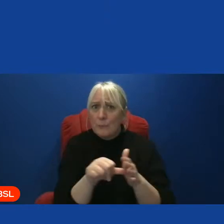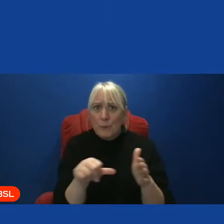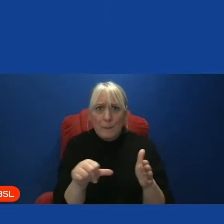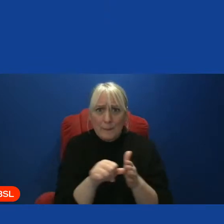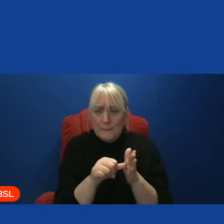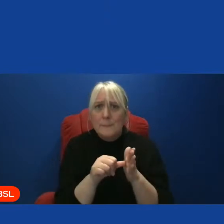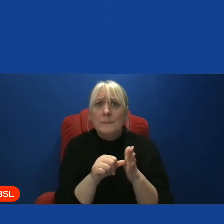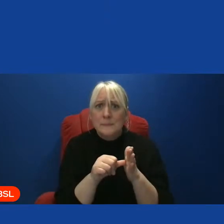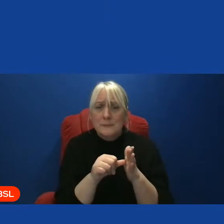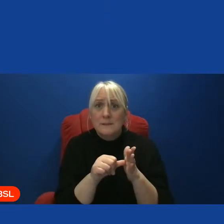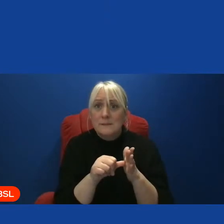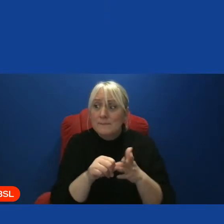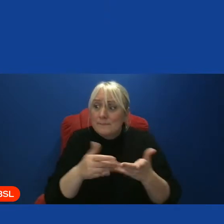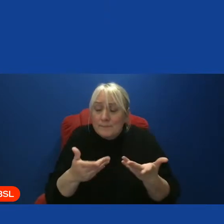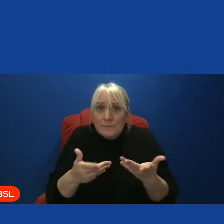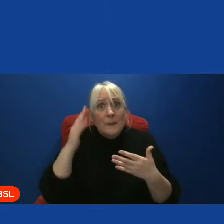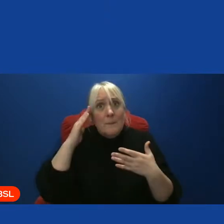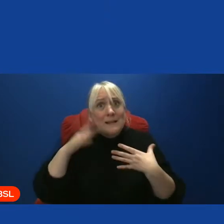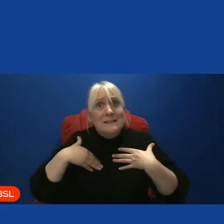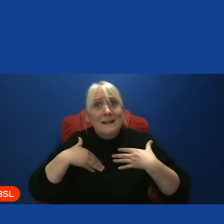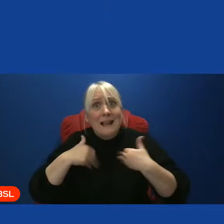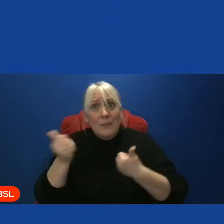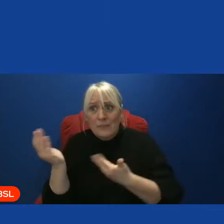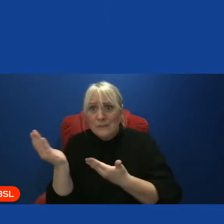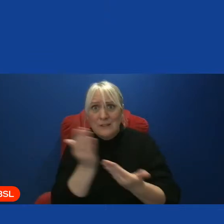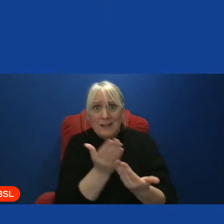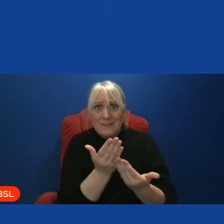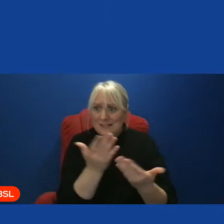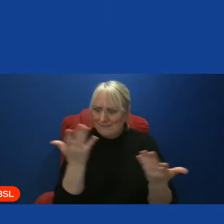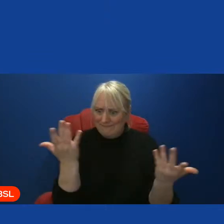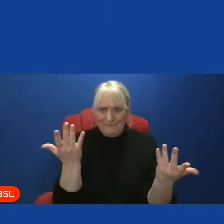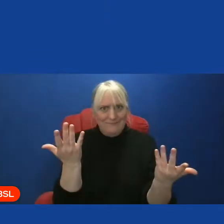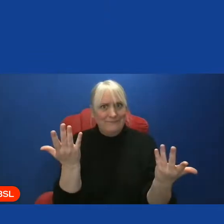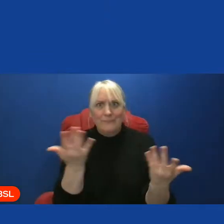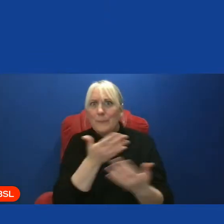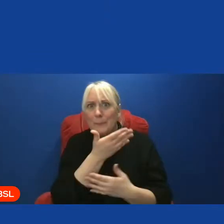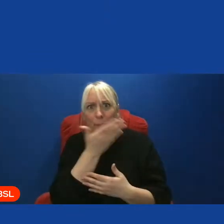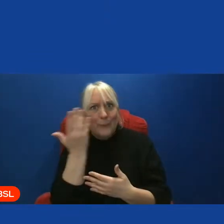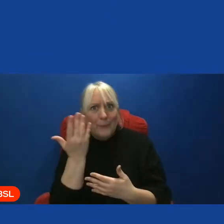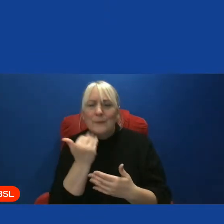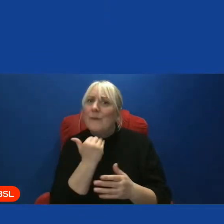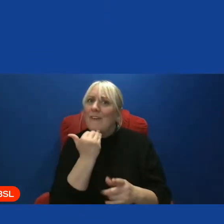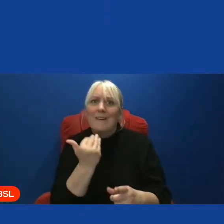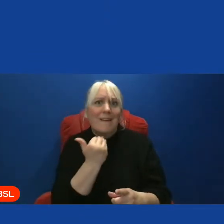health services have been dismantled. They're not there for them.